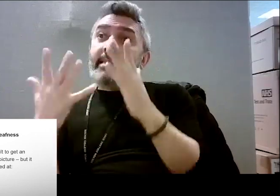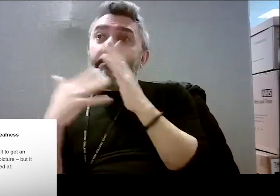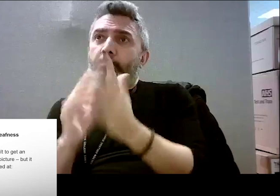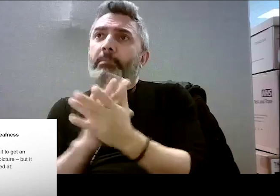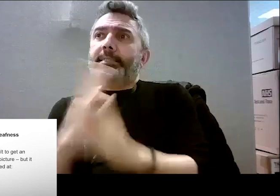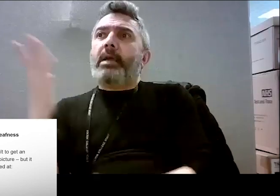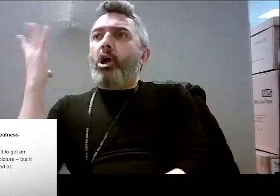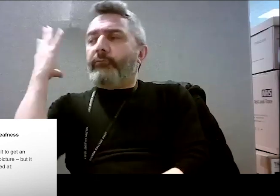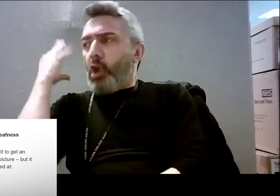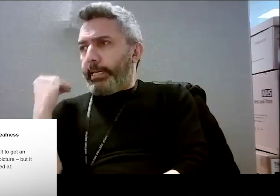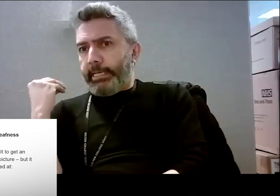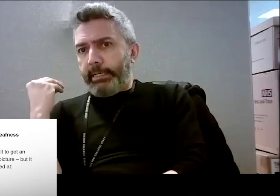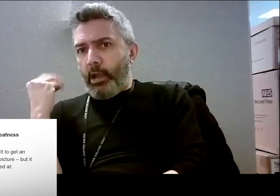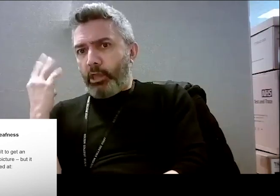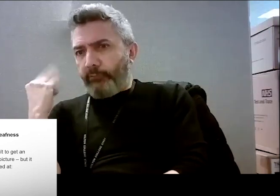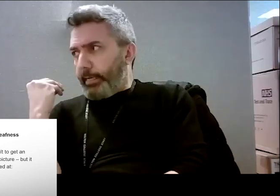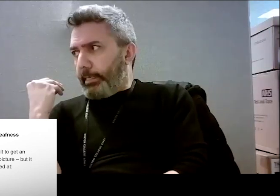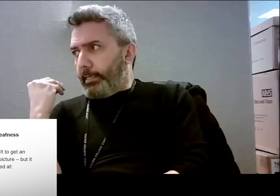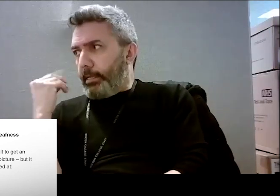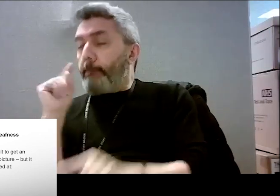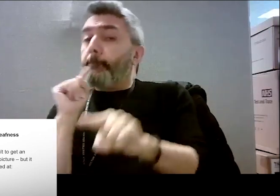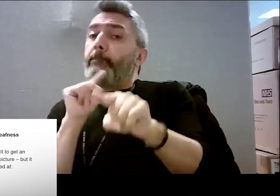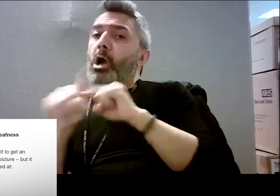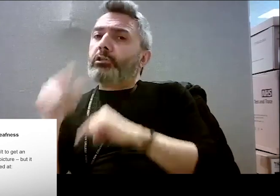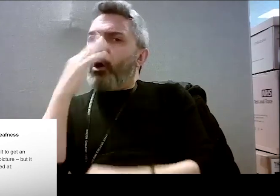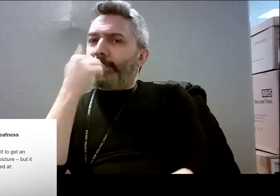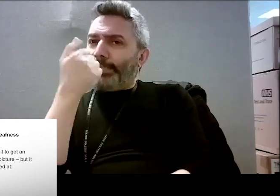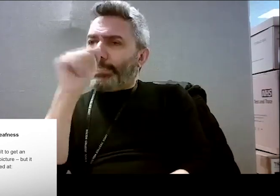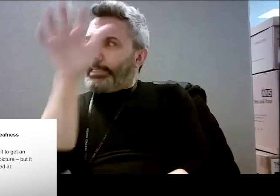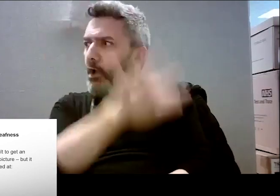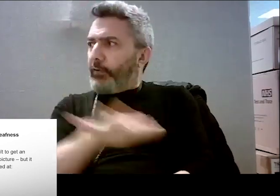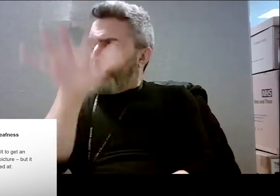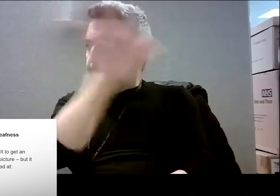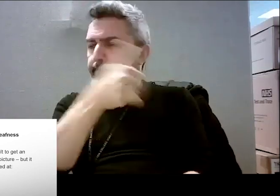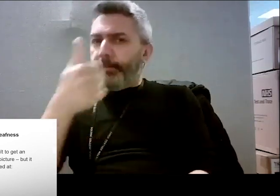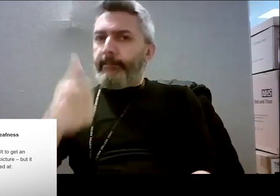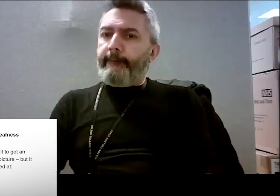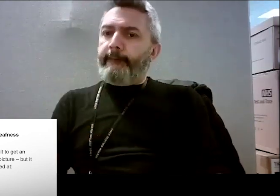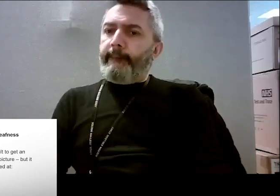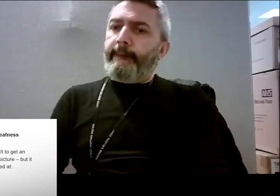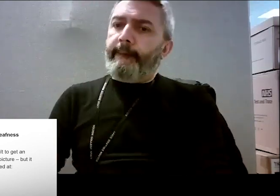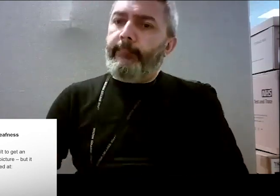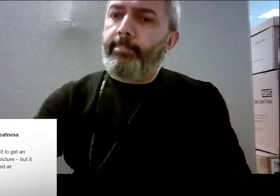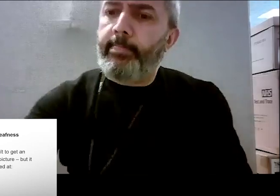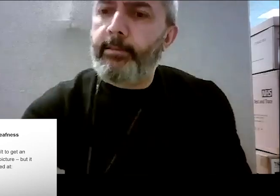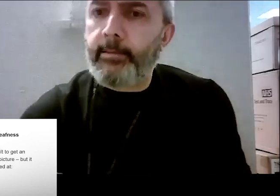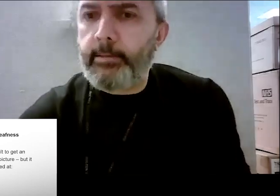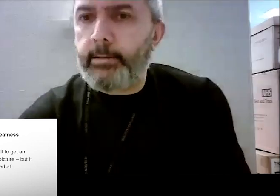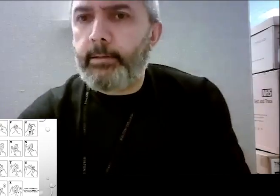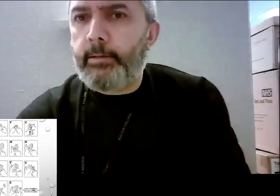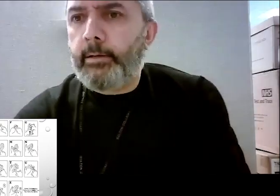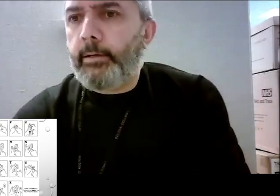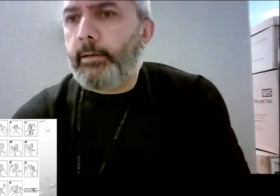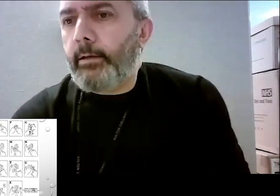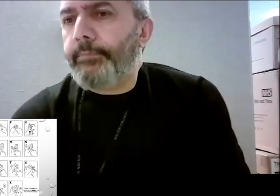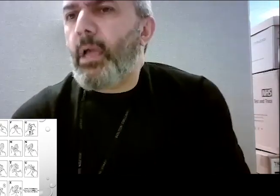So there's about 10 million of hard of hearing. Mostly they're going to be over 60.